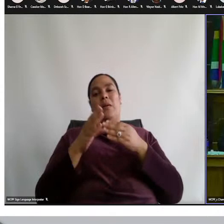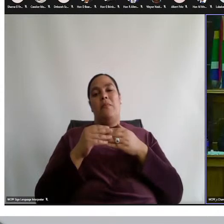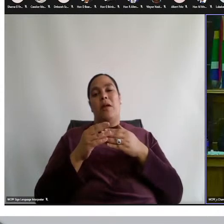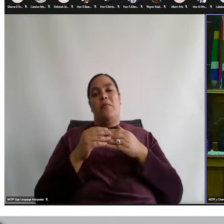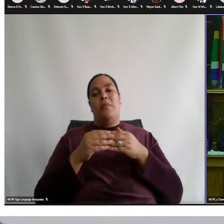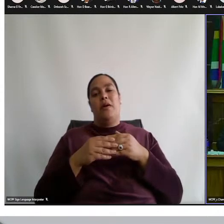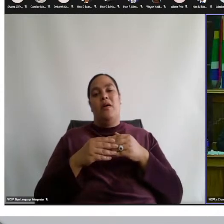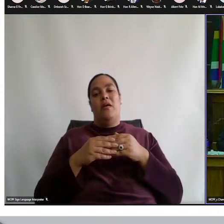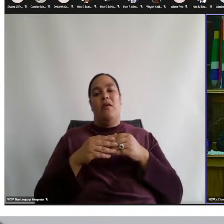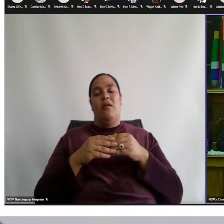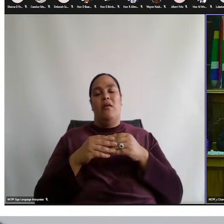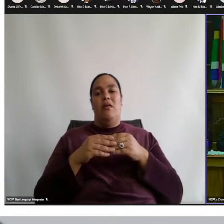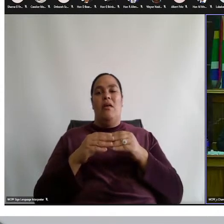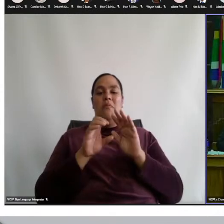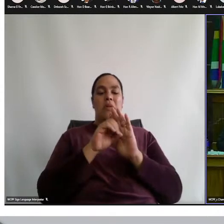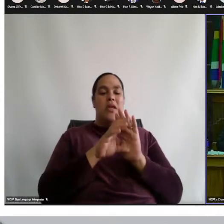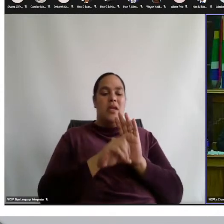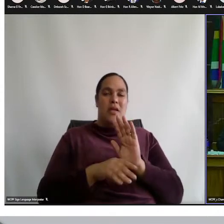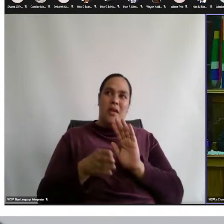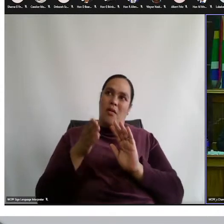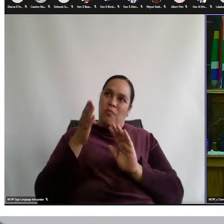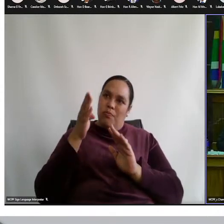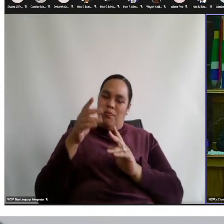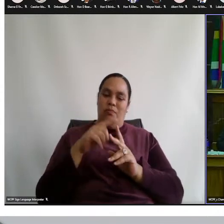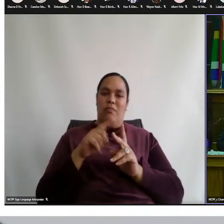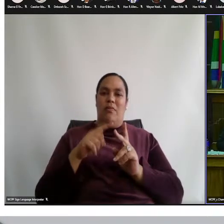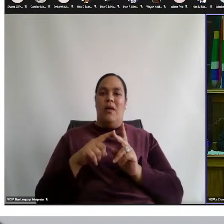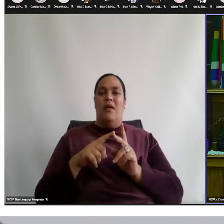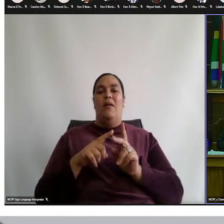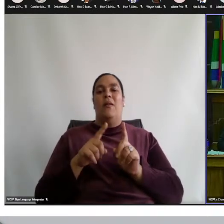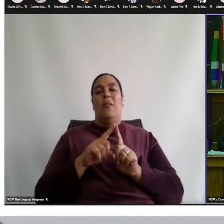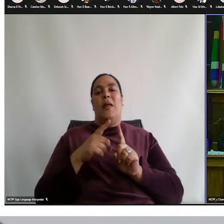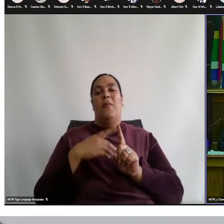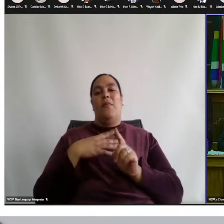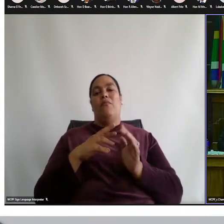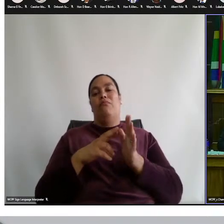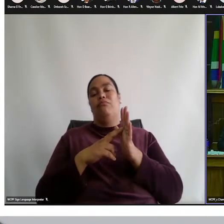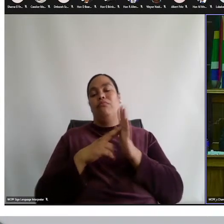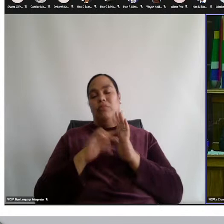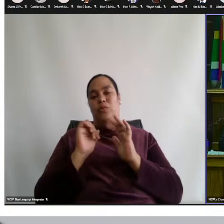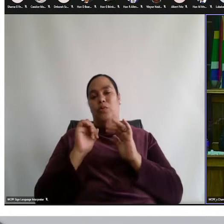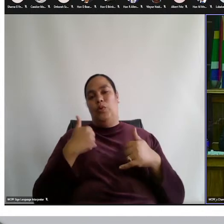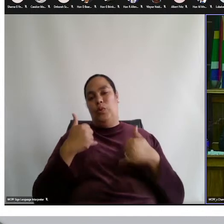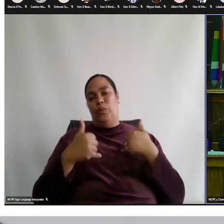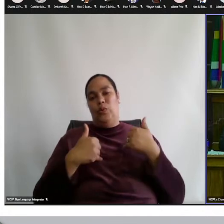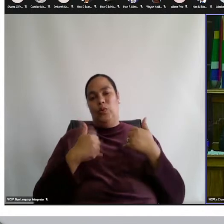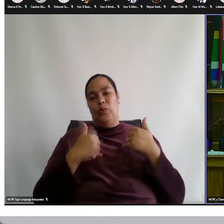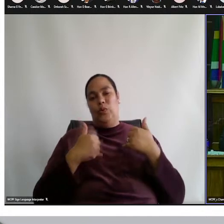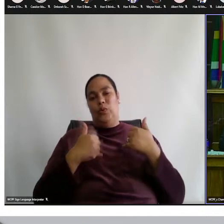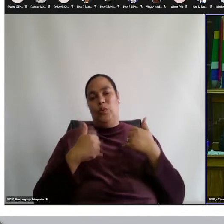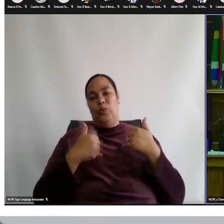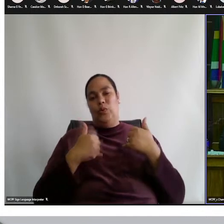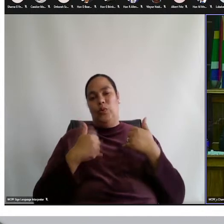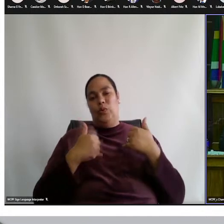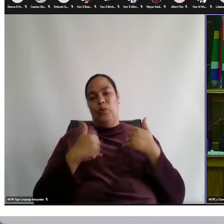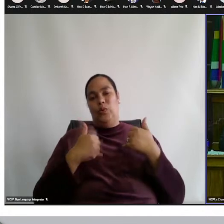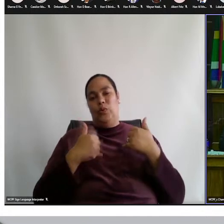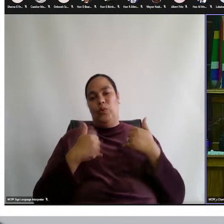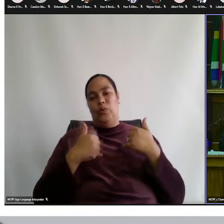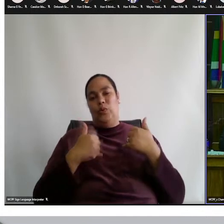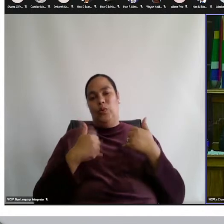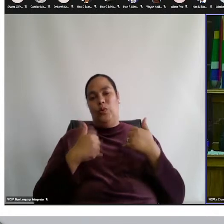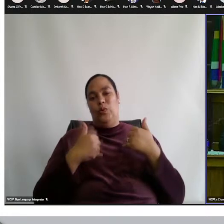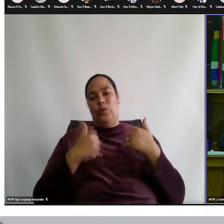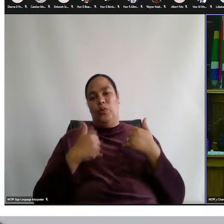Fourth Estate, the media, I would like to request that you enjoy the gallery, in